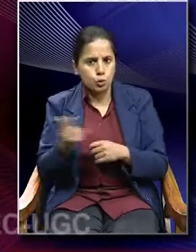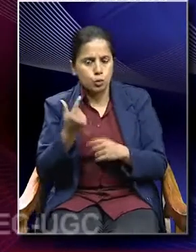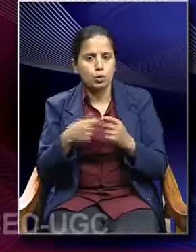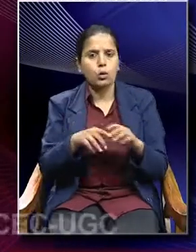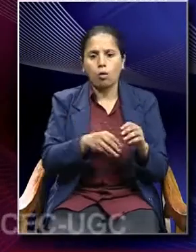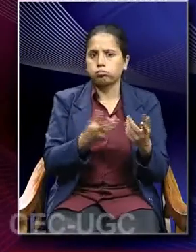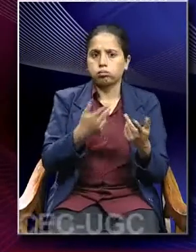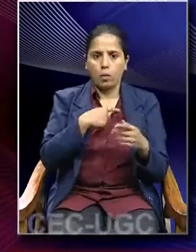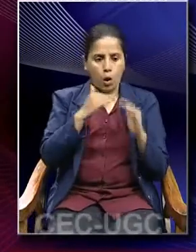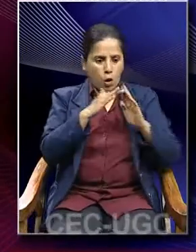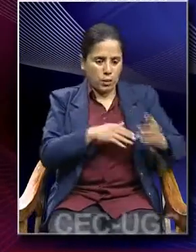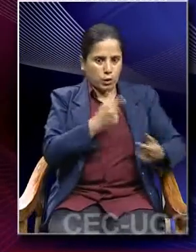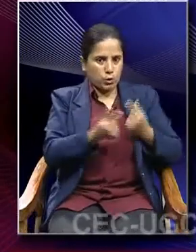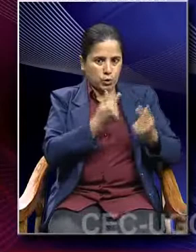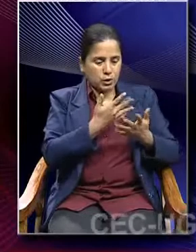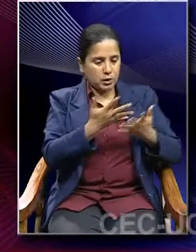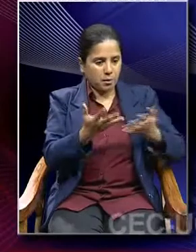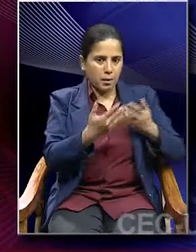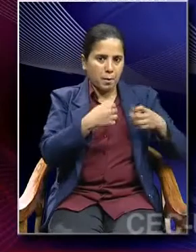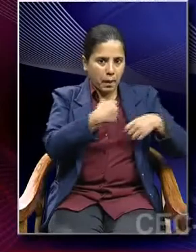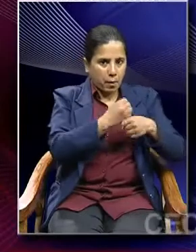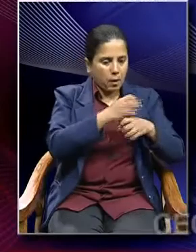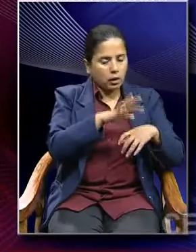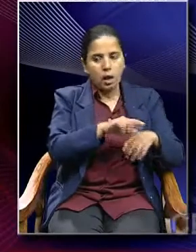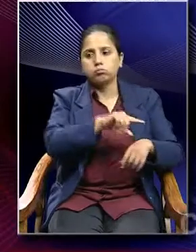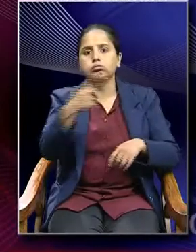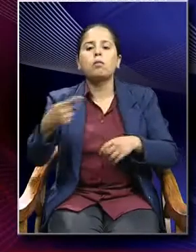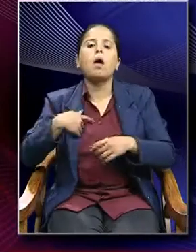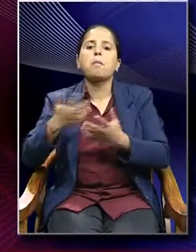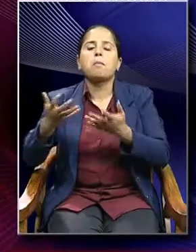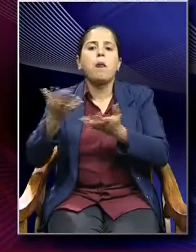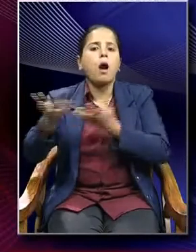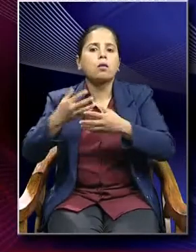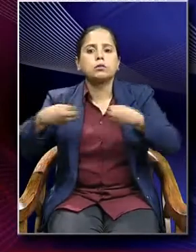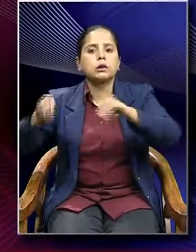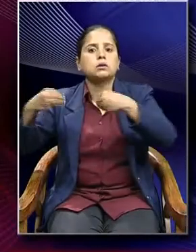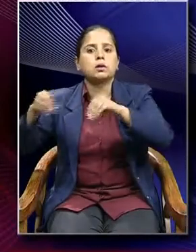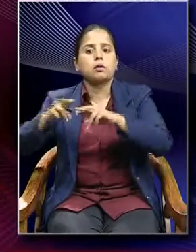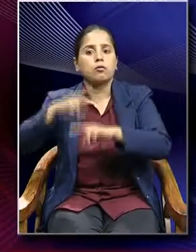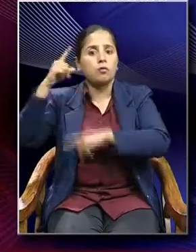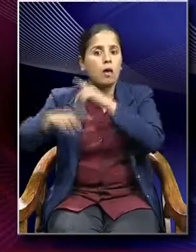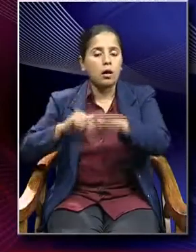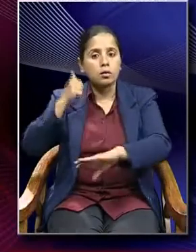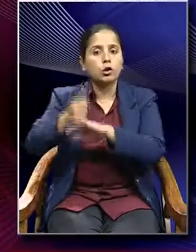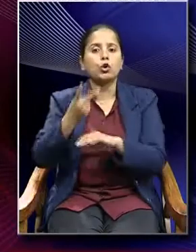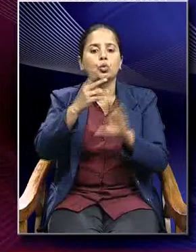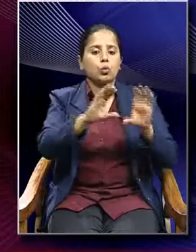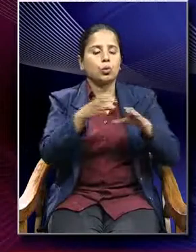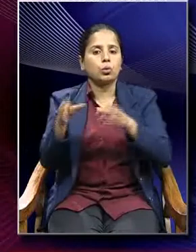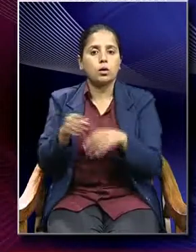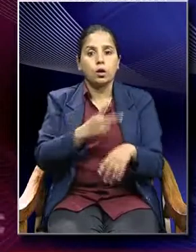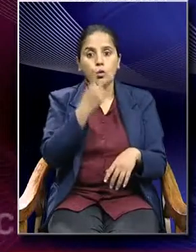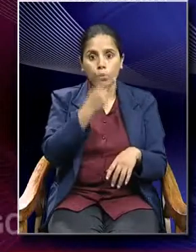market-based, and that's where factories were set up. When factories were set up, it created two classes. One